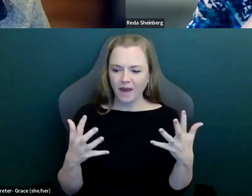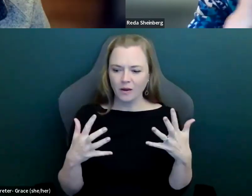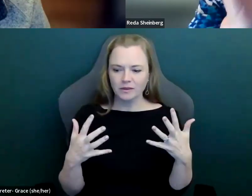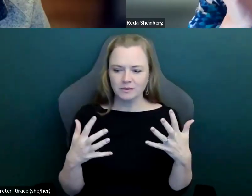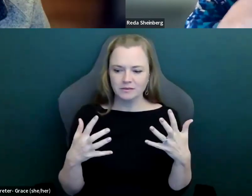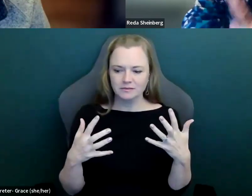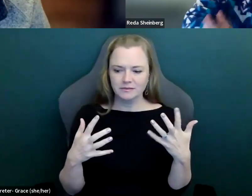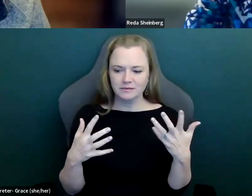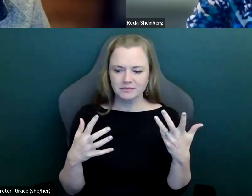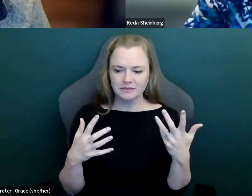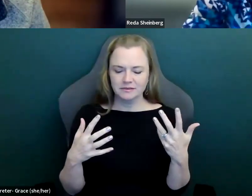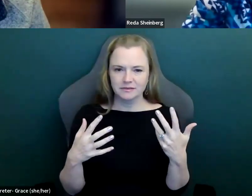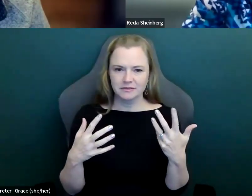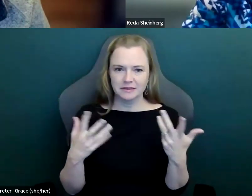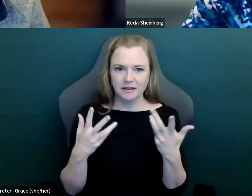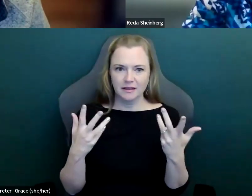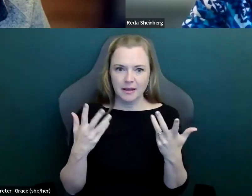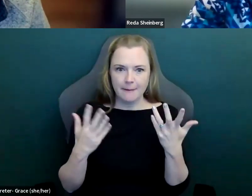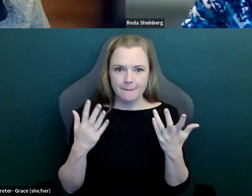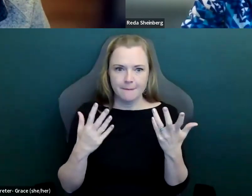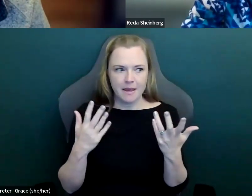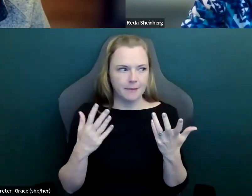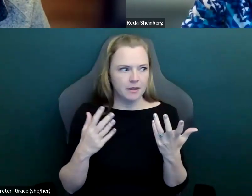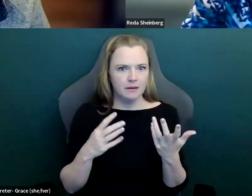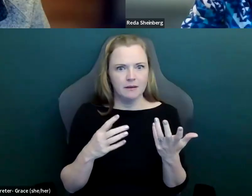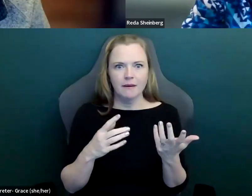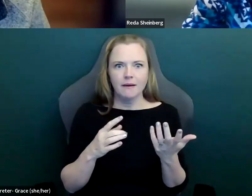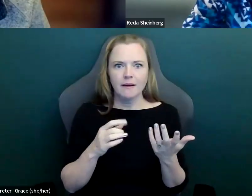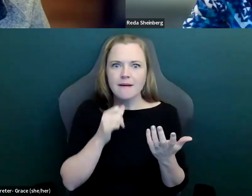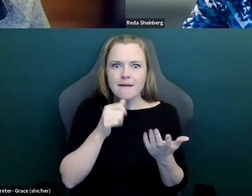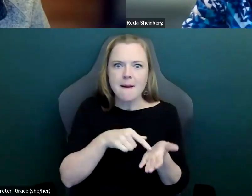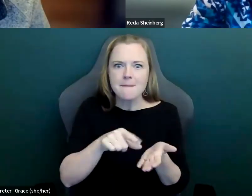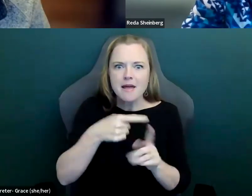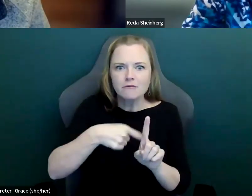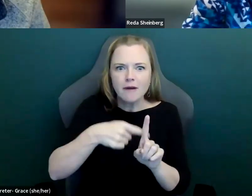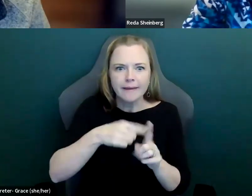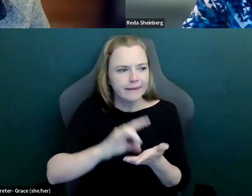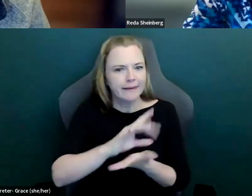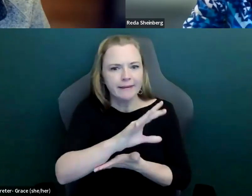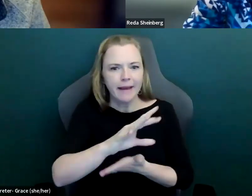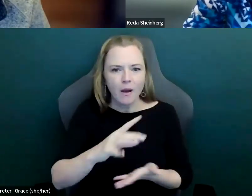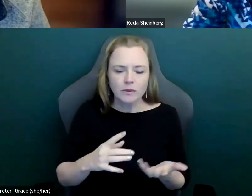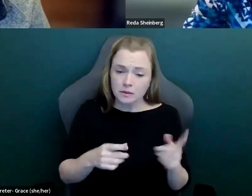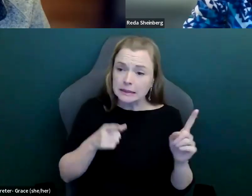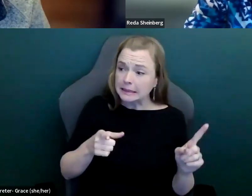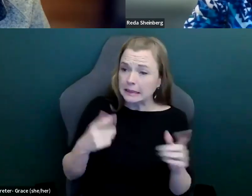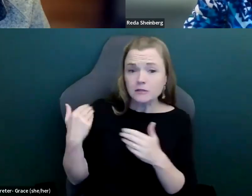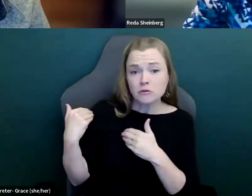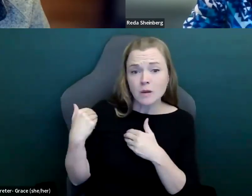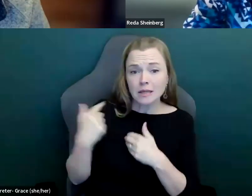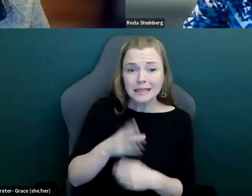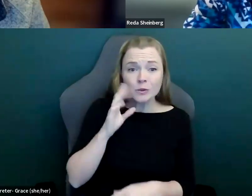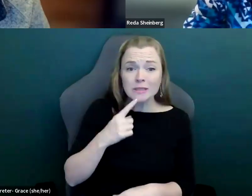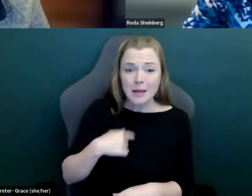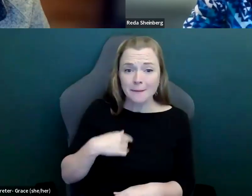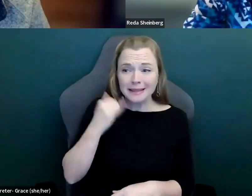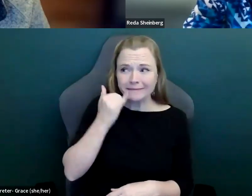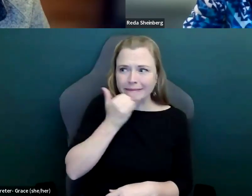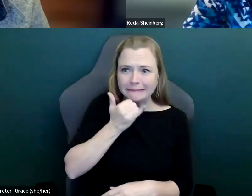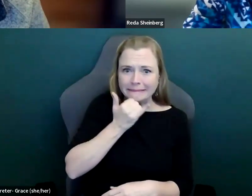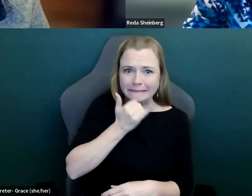being kicked out of his apartment because he's not paying or something like that. But I mean, he will tell me when things are wrong,